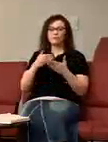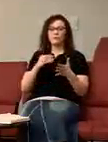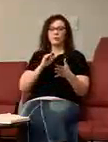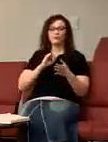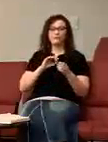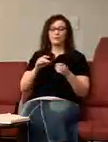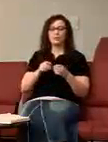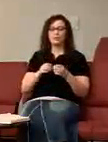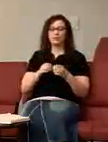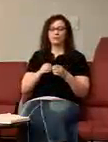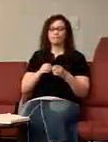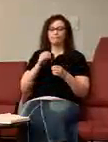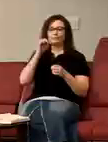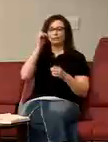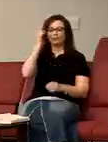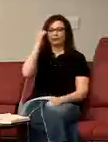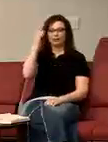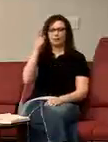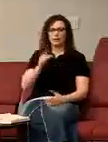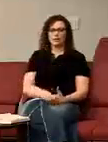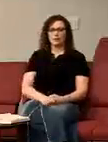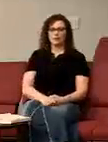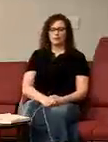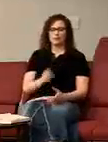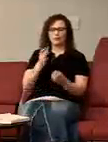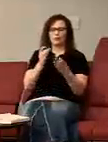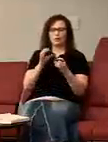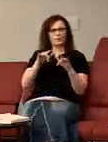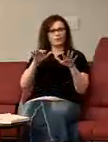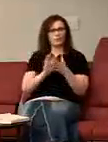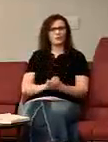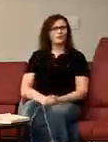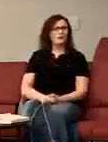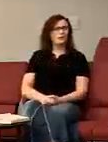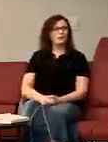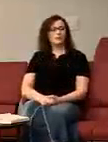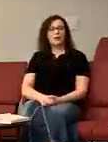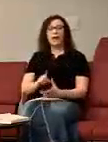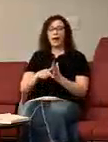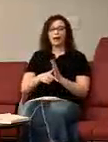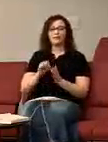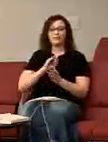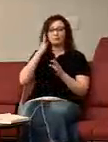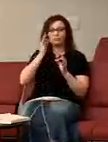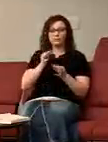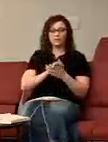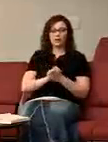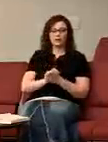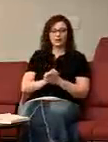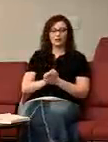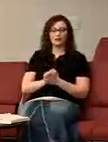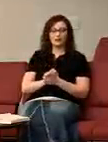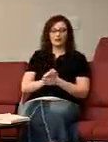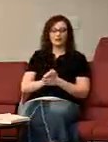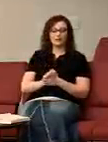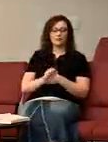click, click, click, click. Right after I decided. Now, I really believe that if I wouldn't have decided that, it had been 10:30, 11. I'd still be messing